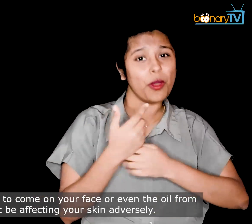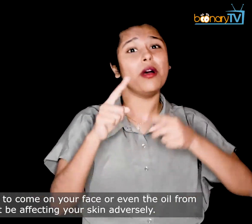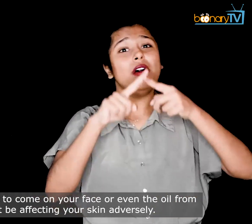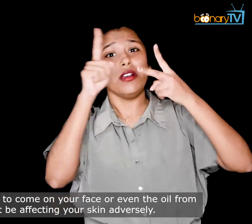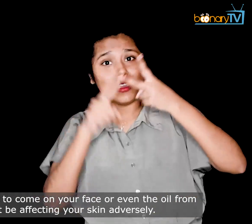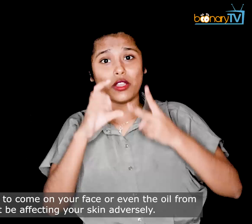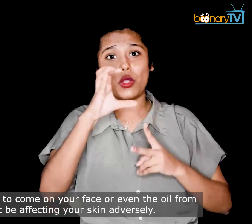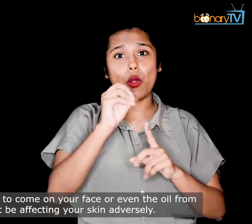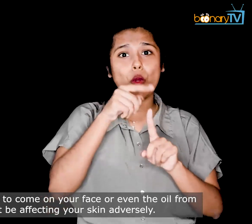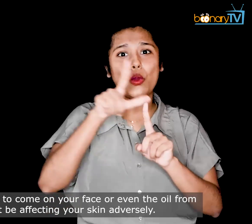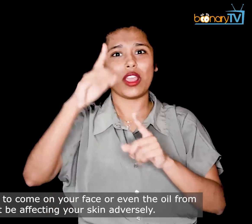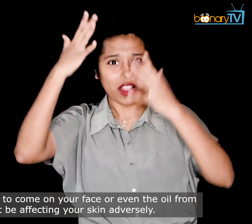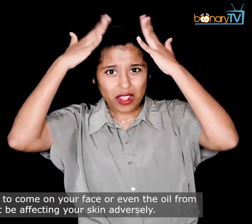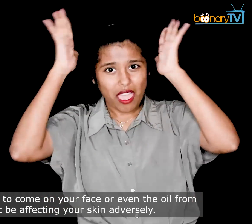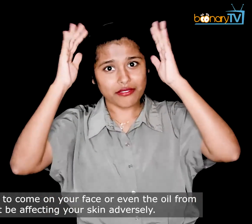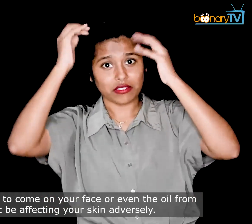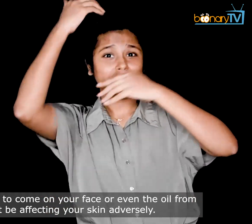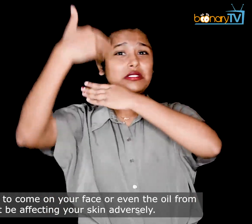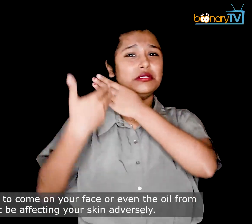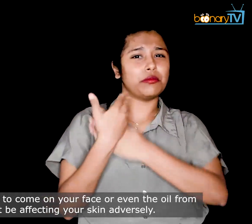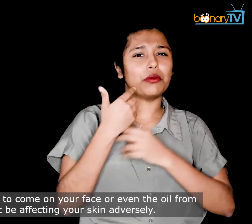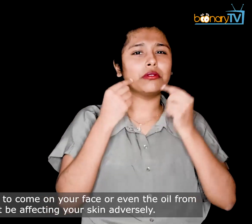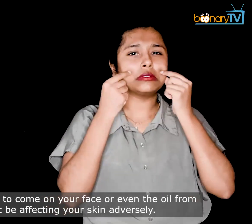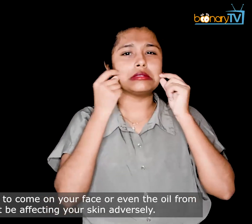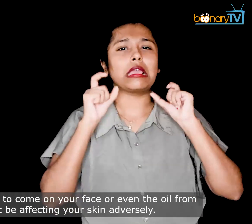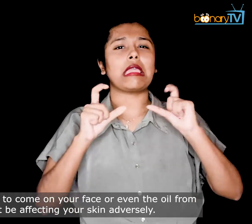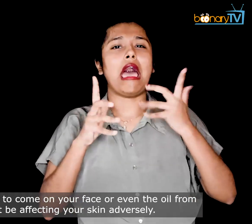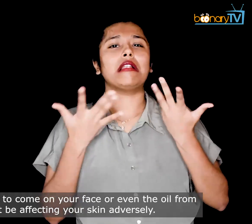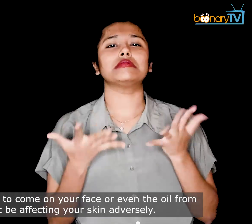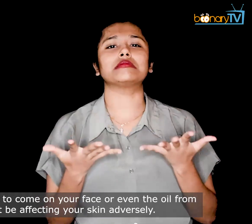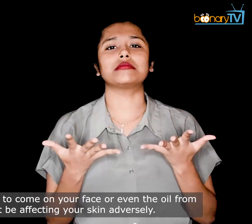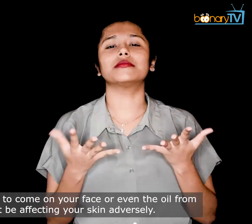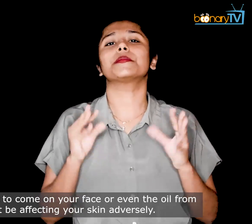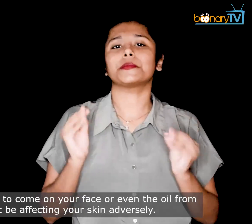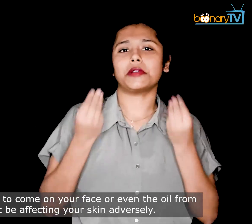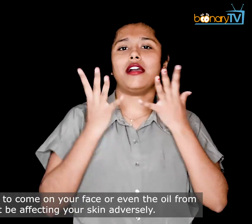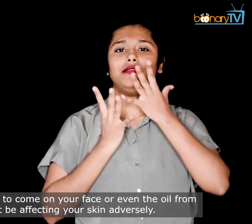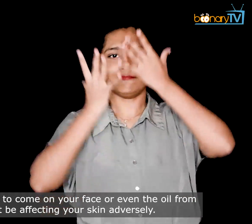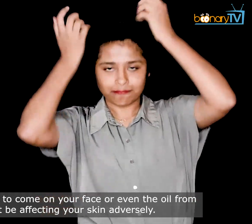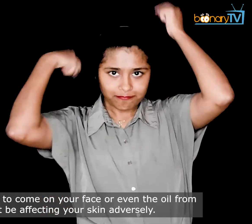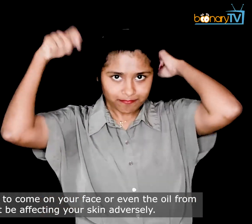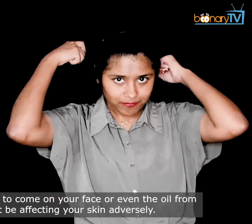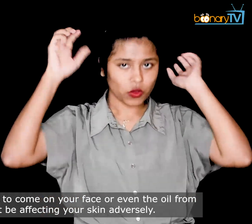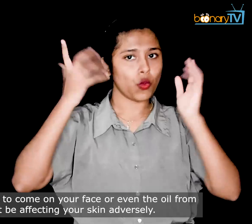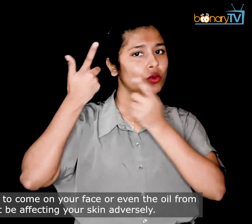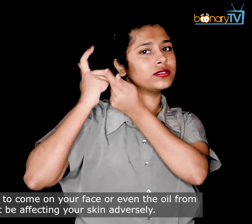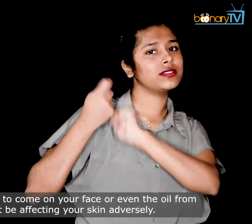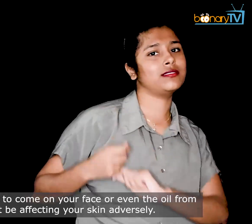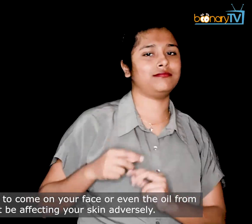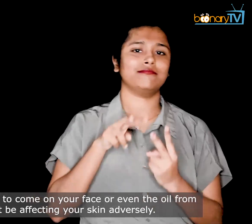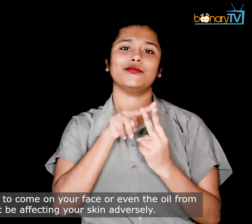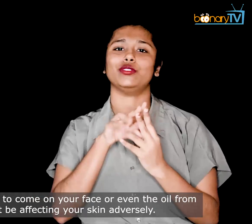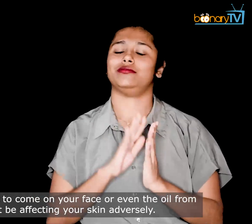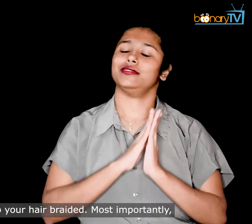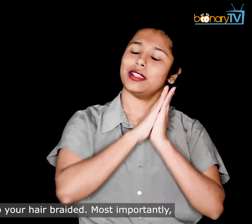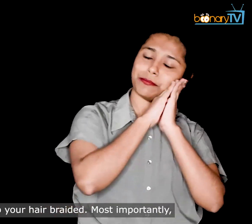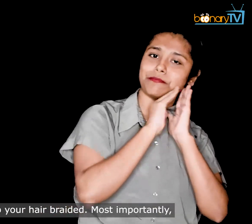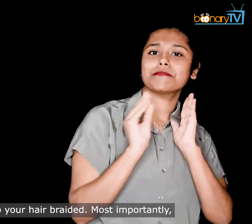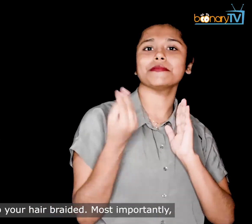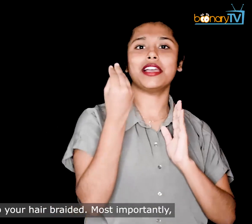or even the oil from the hair might be affecting your skin adversely. Hence, tie or